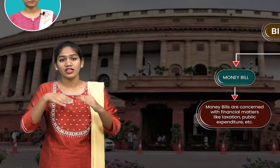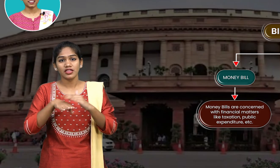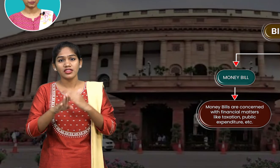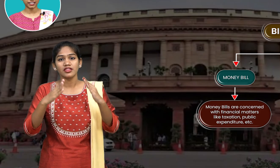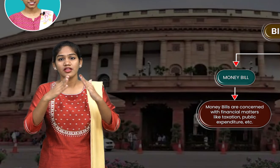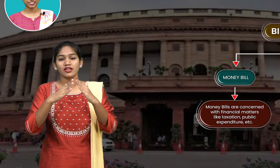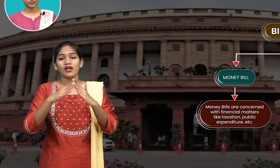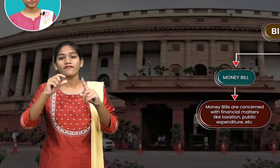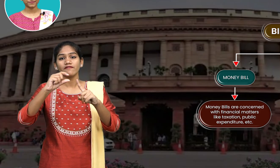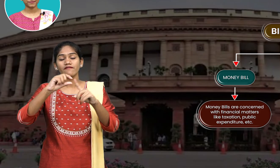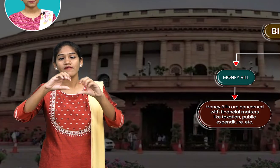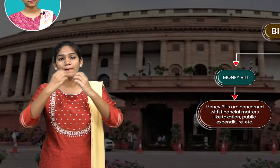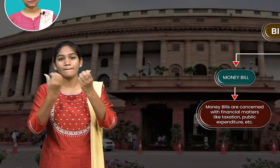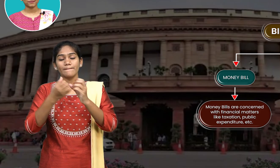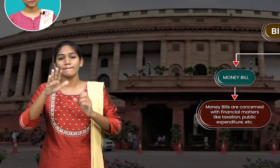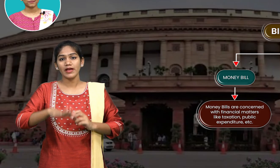of Parliament: